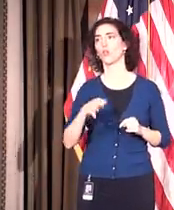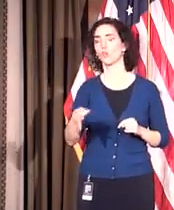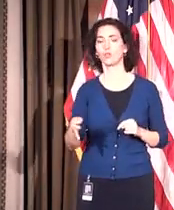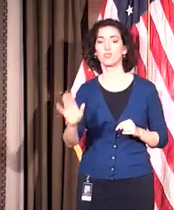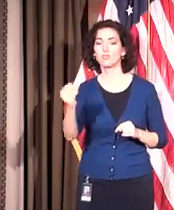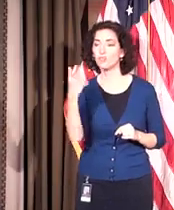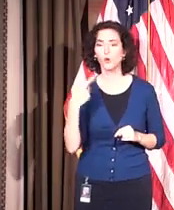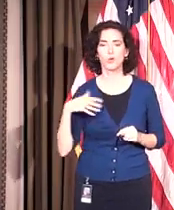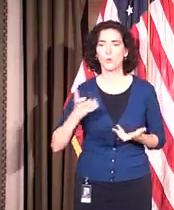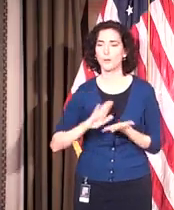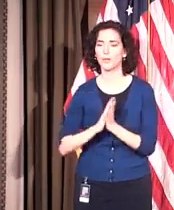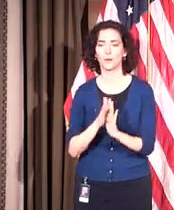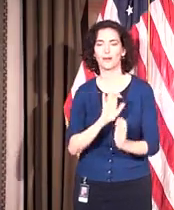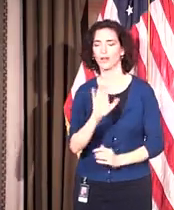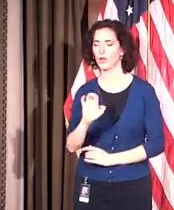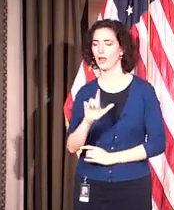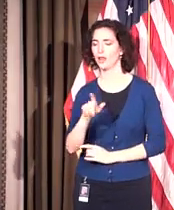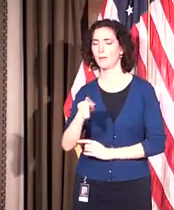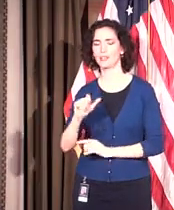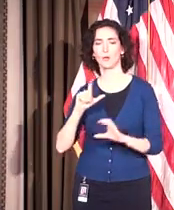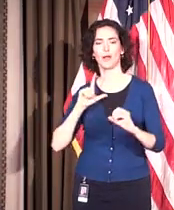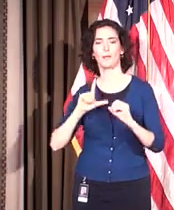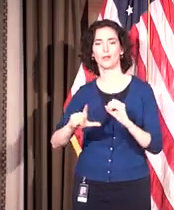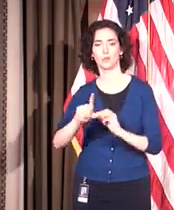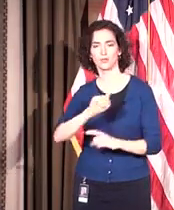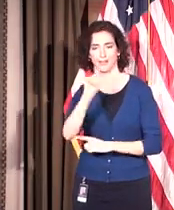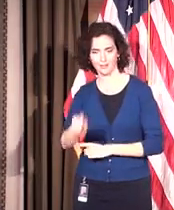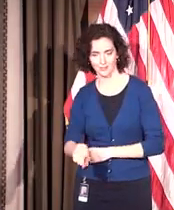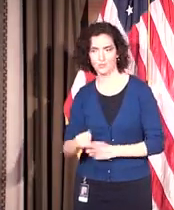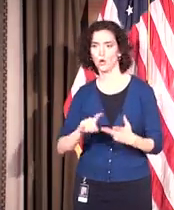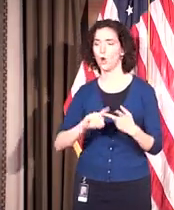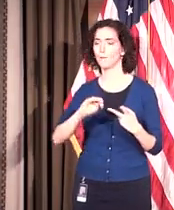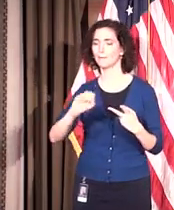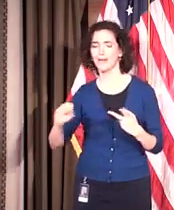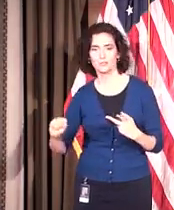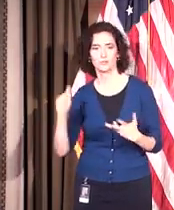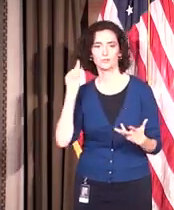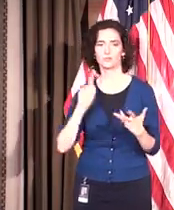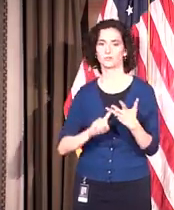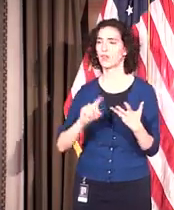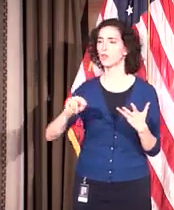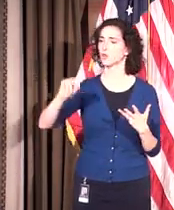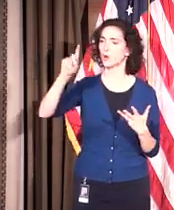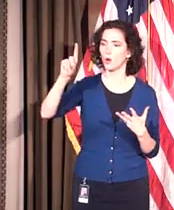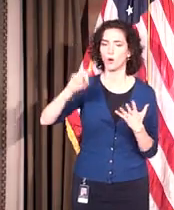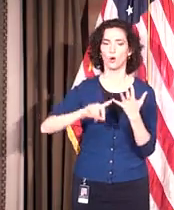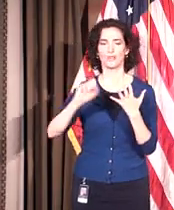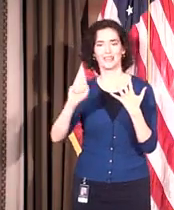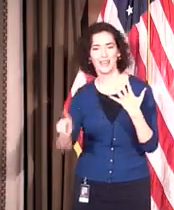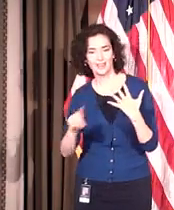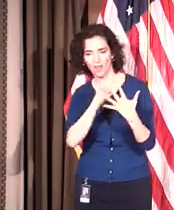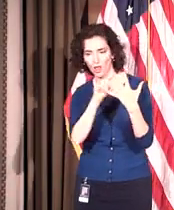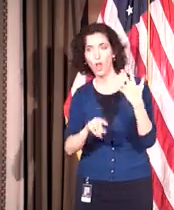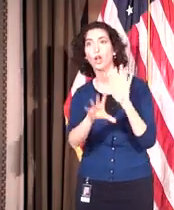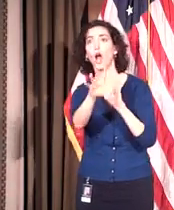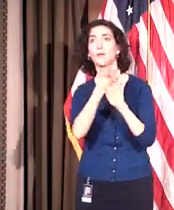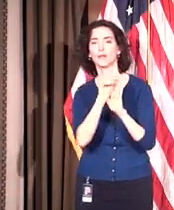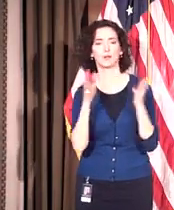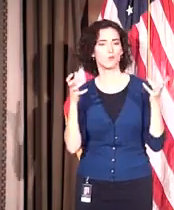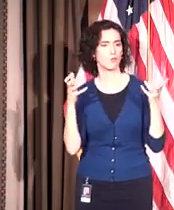Texas. We don't want to be like Massachusetts and Wisconsin and North Dakota and South Dakota and so many other